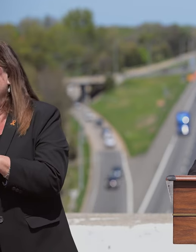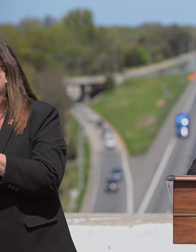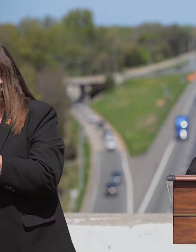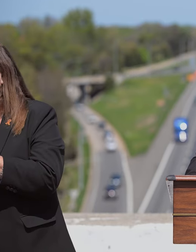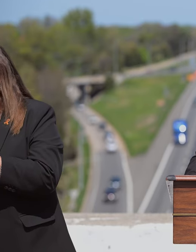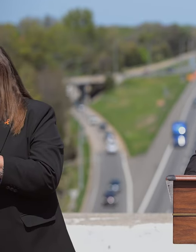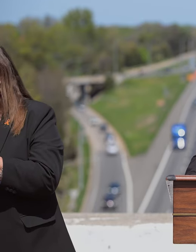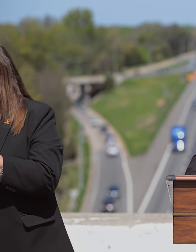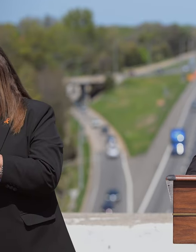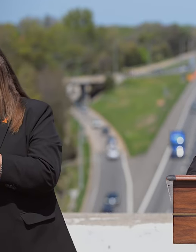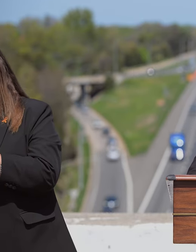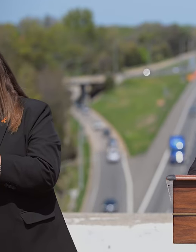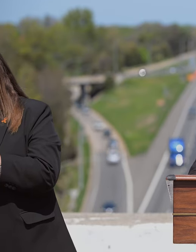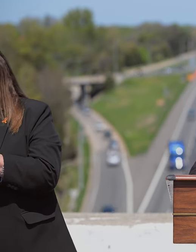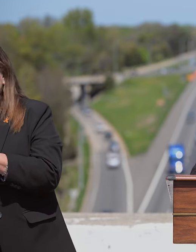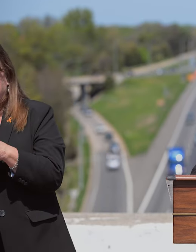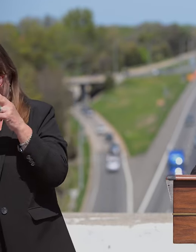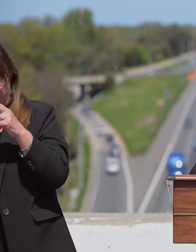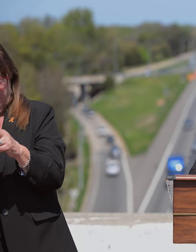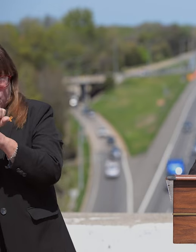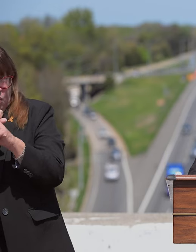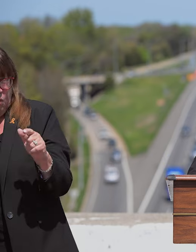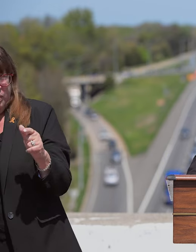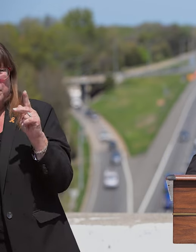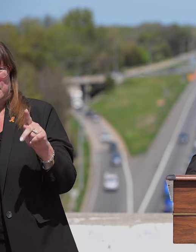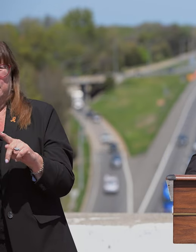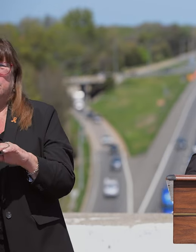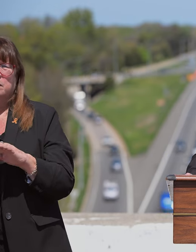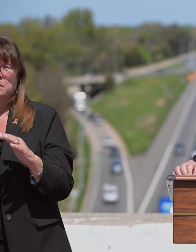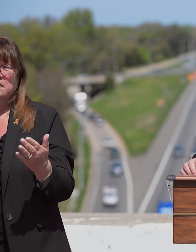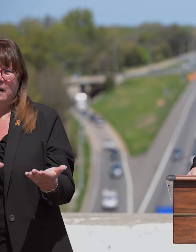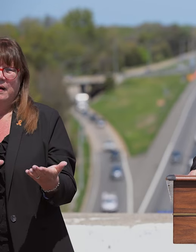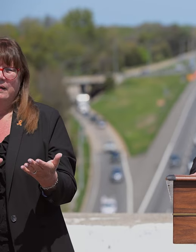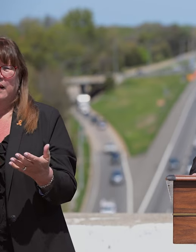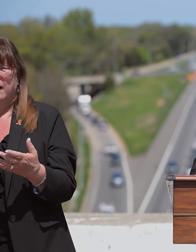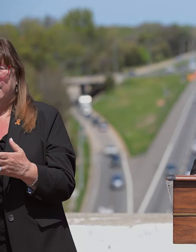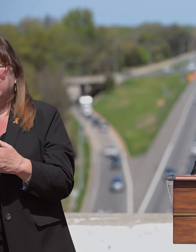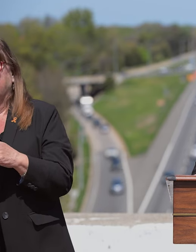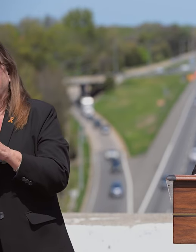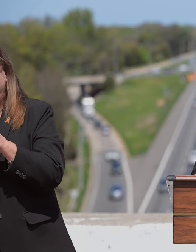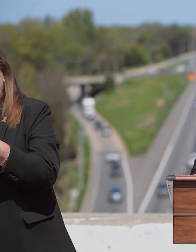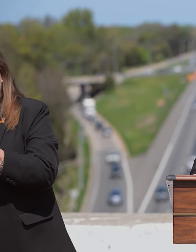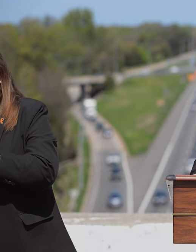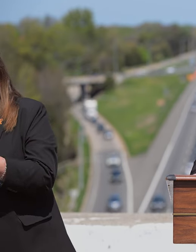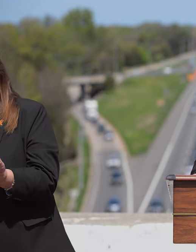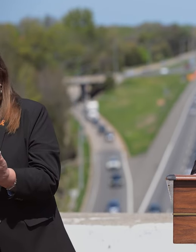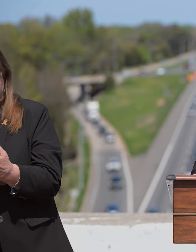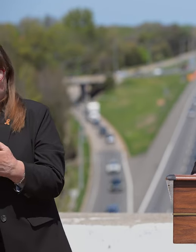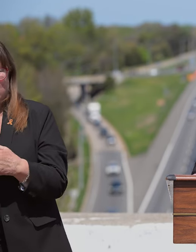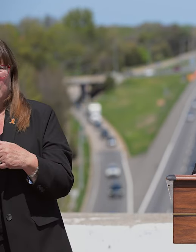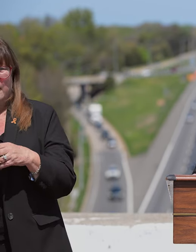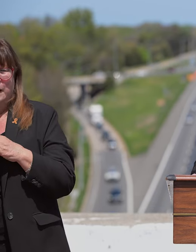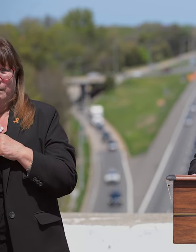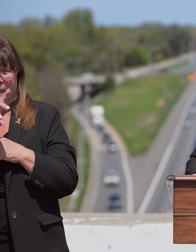back road. We honor all those who lost and were lost here in Maryland and across